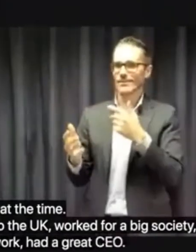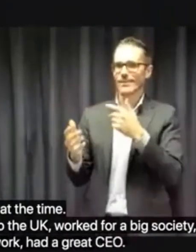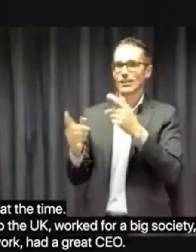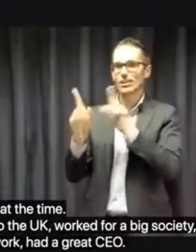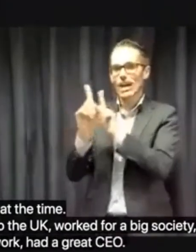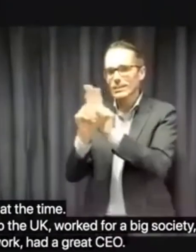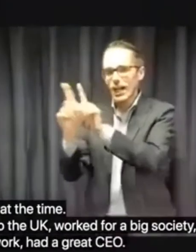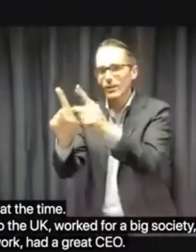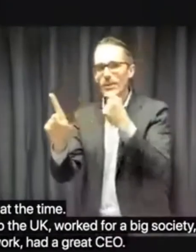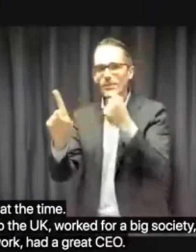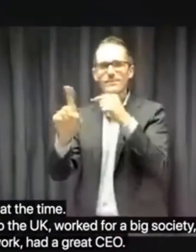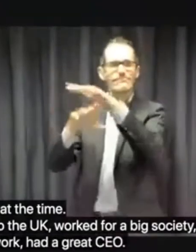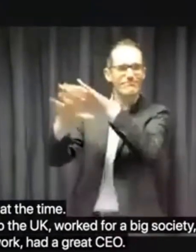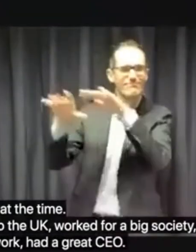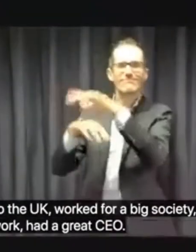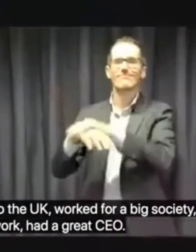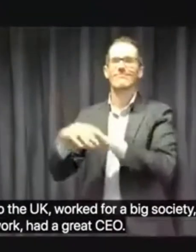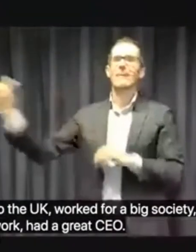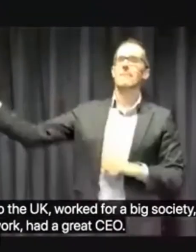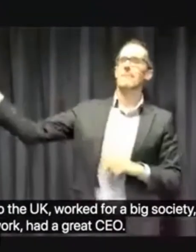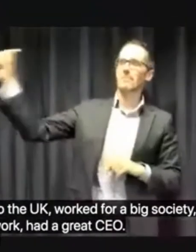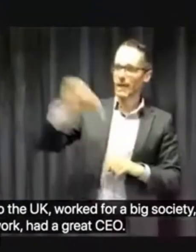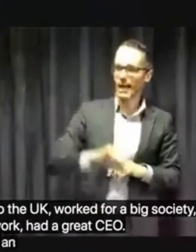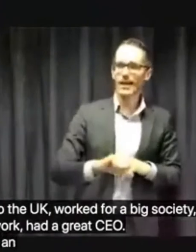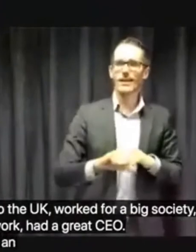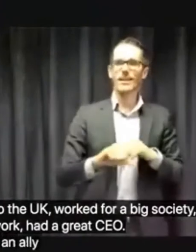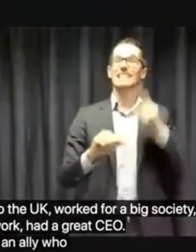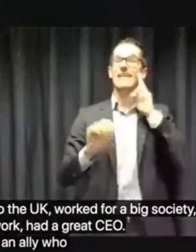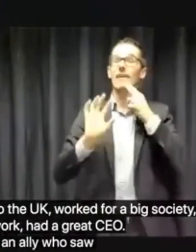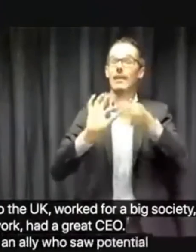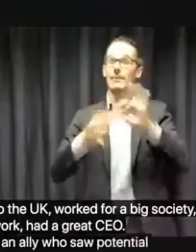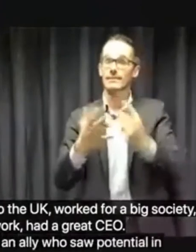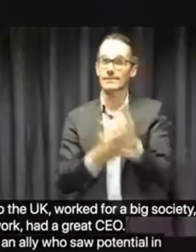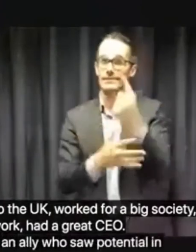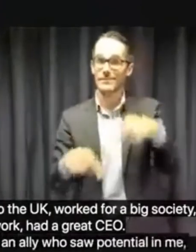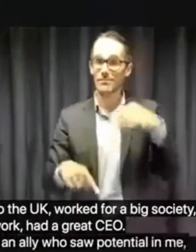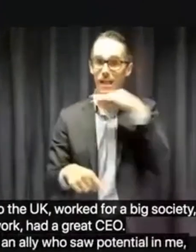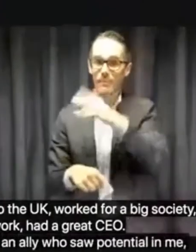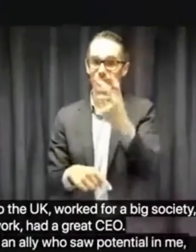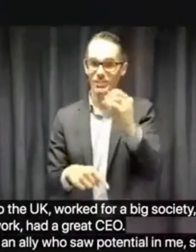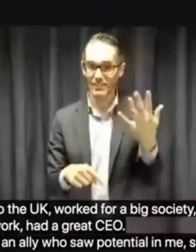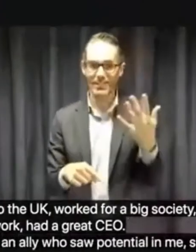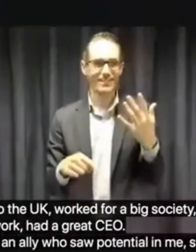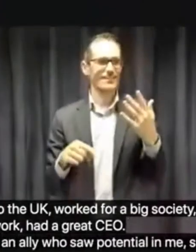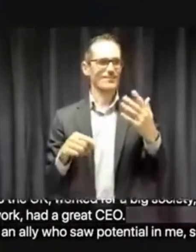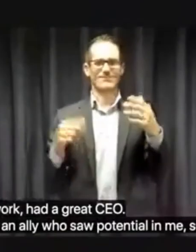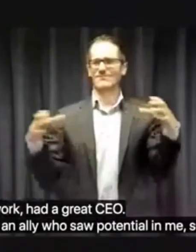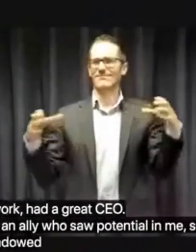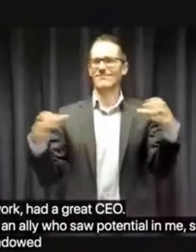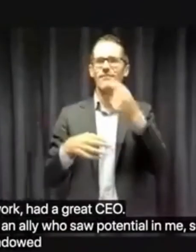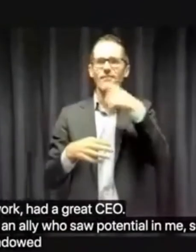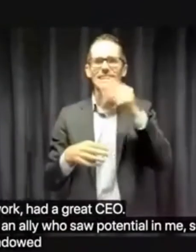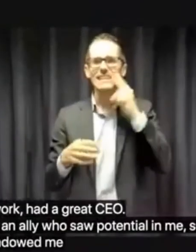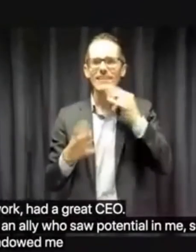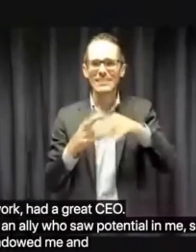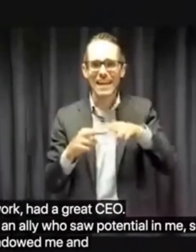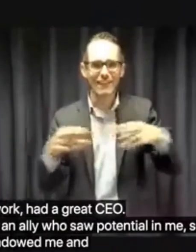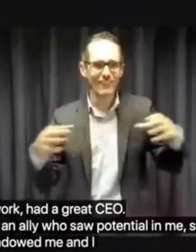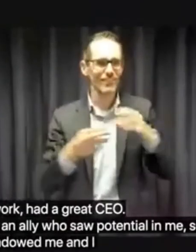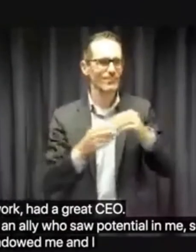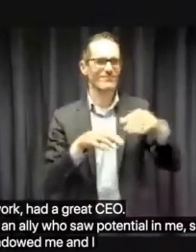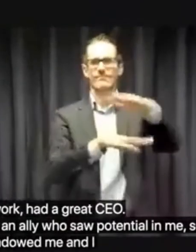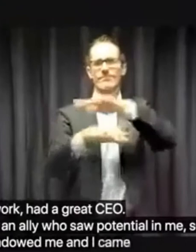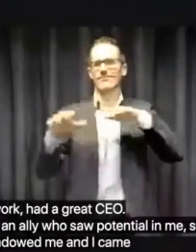saw potential in me and supported me, shadowed me a little bit. And then I came back again for the Pacific career here in Melbourne in